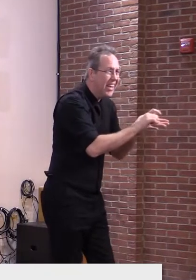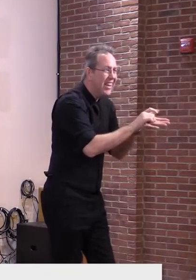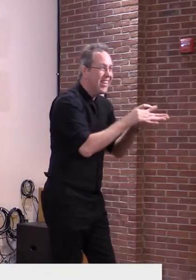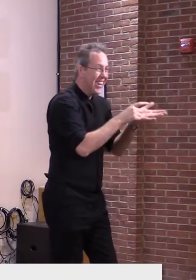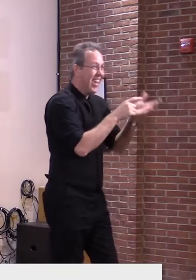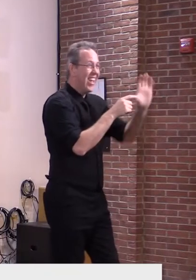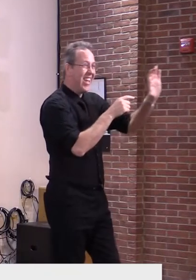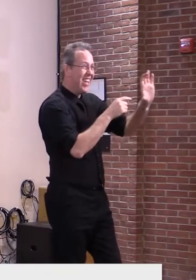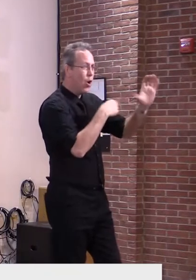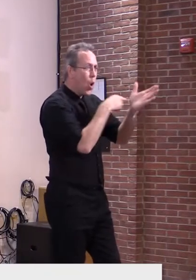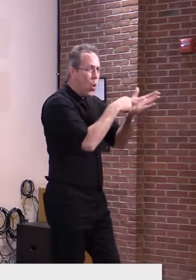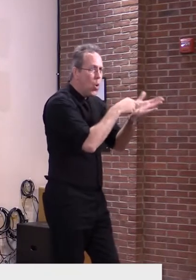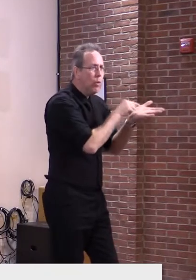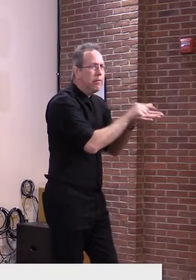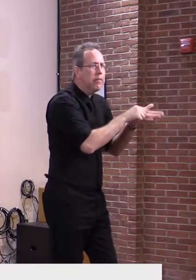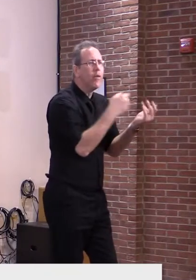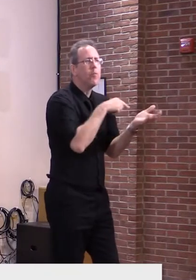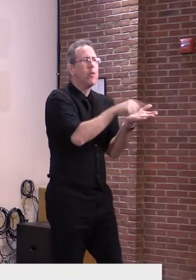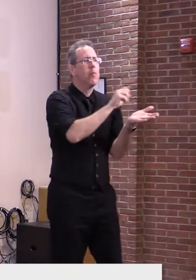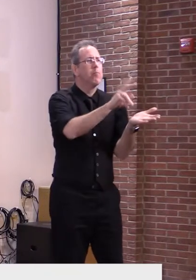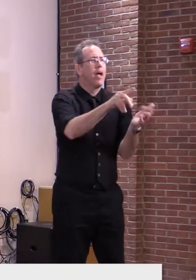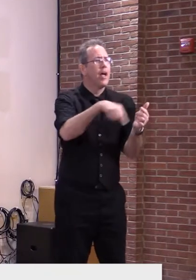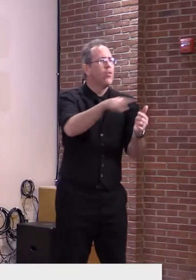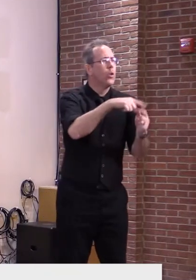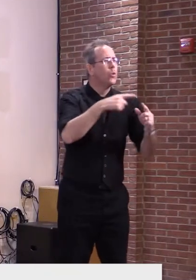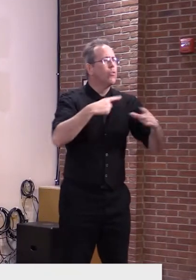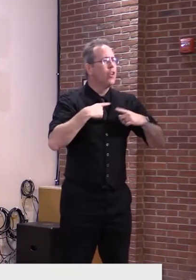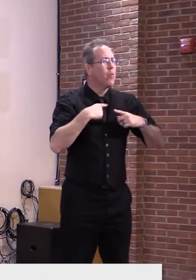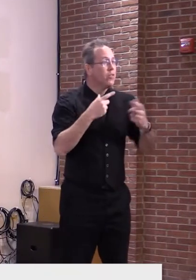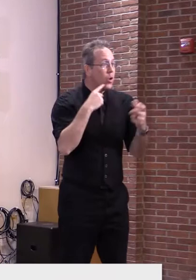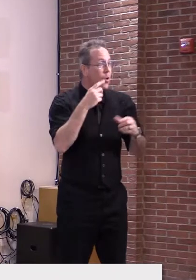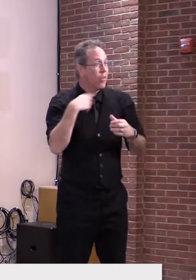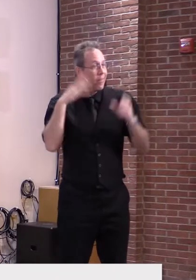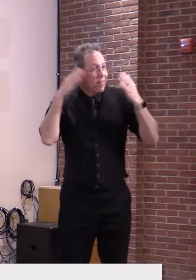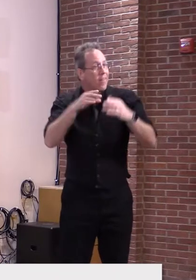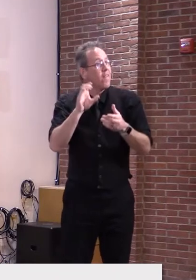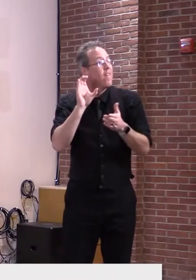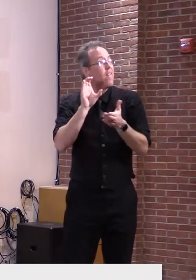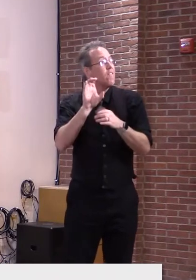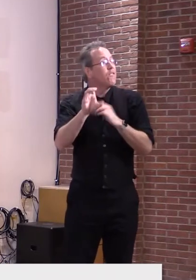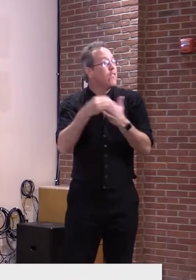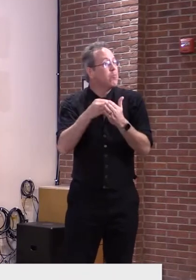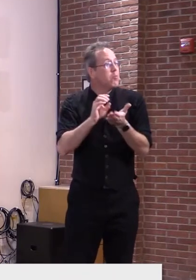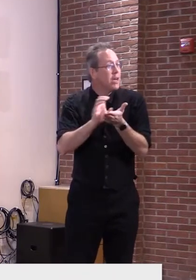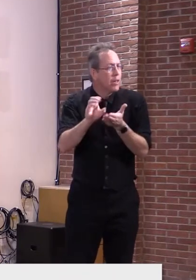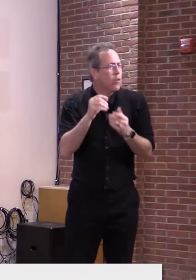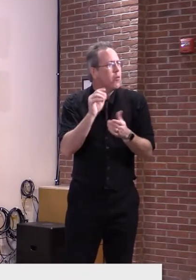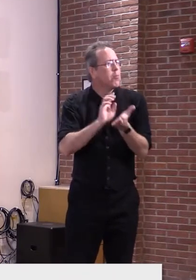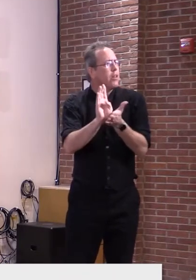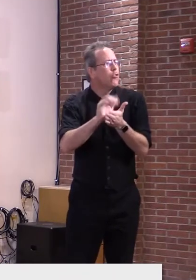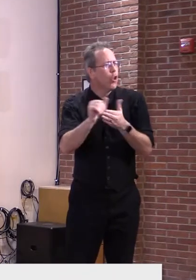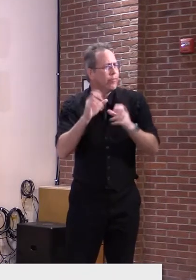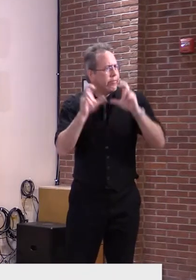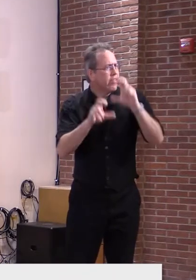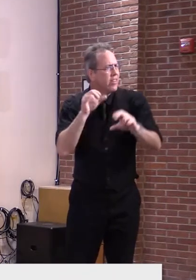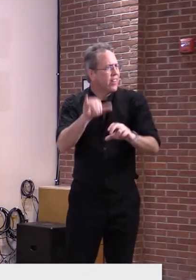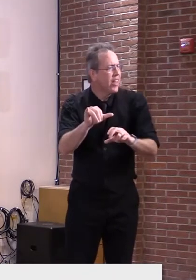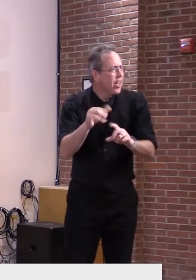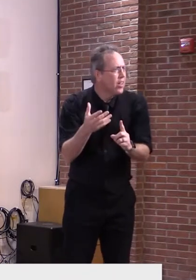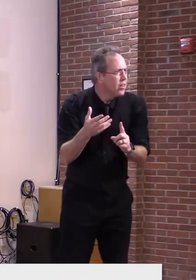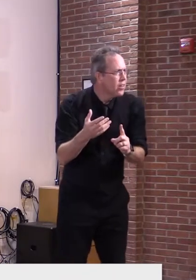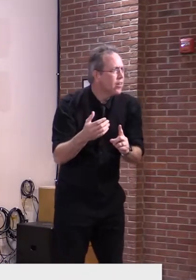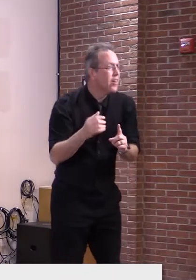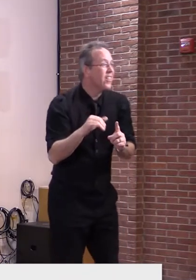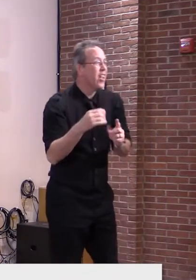have investments of $4.4 billion. This is as of June 30 last year. And that's where the $3 billion in the